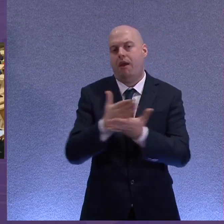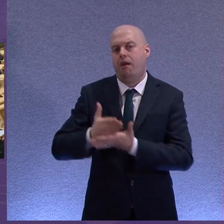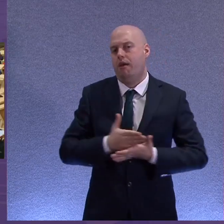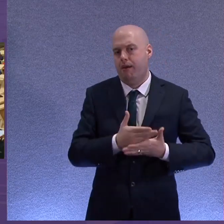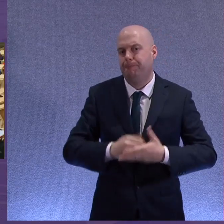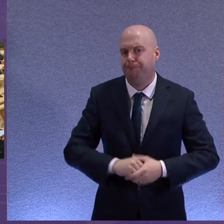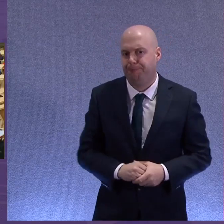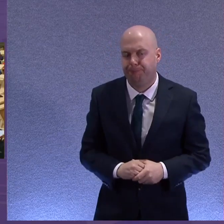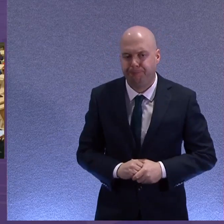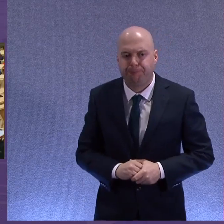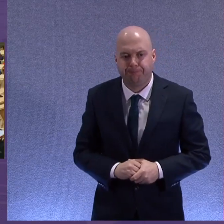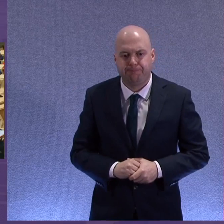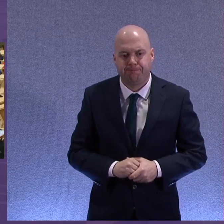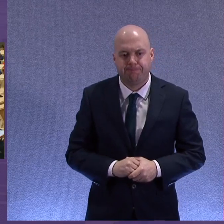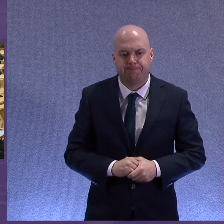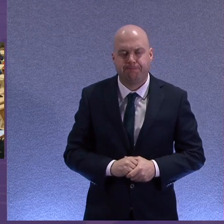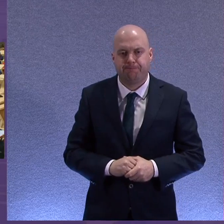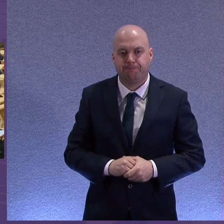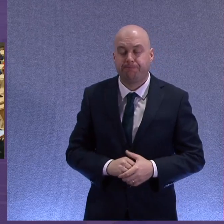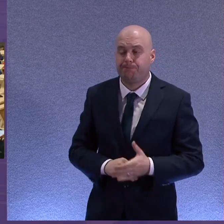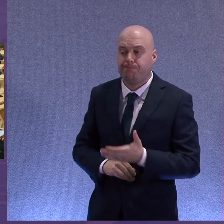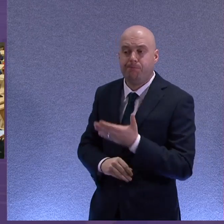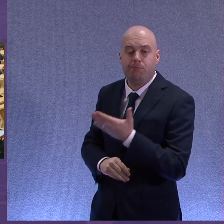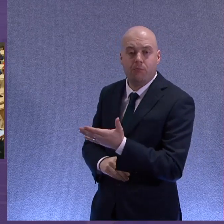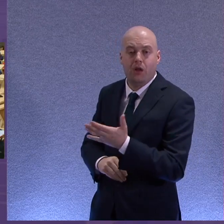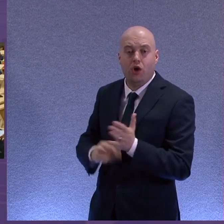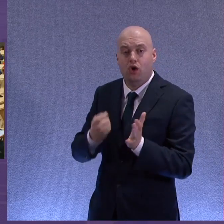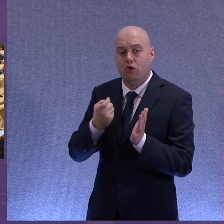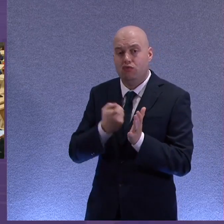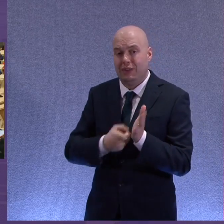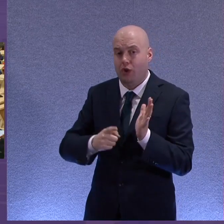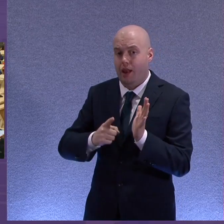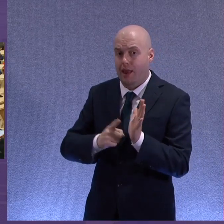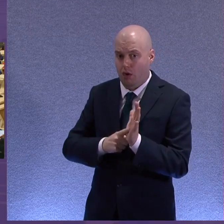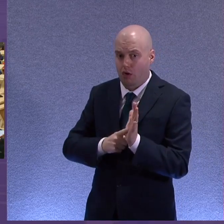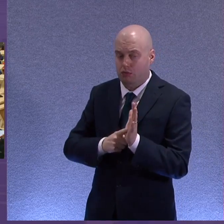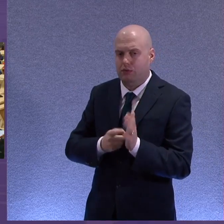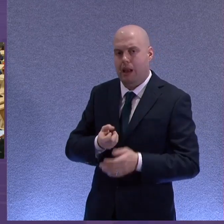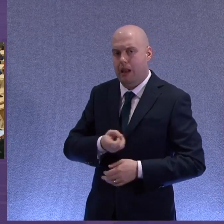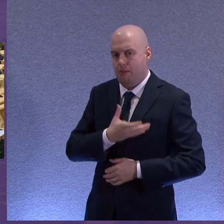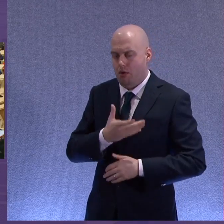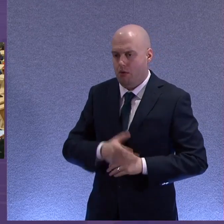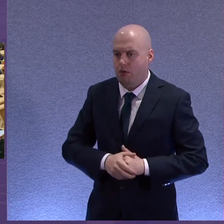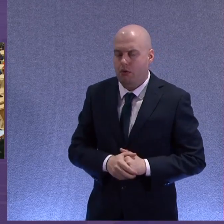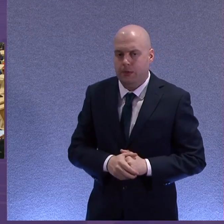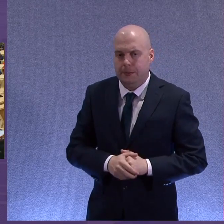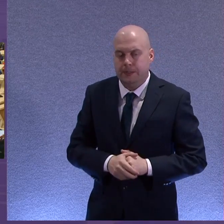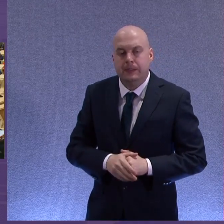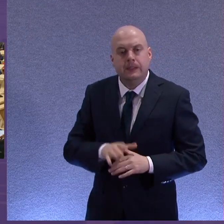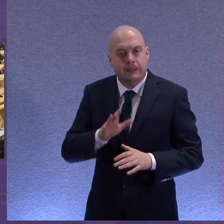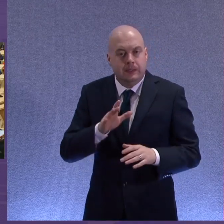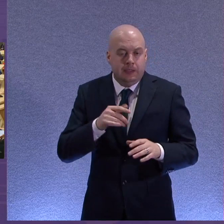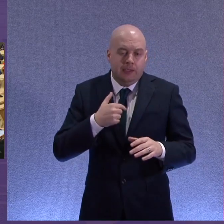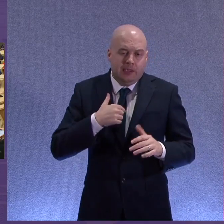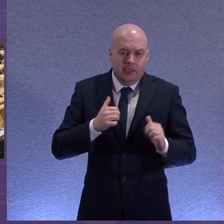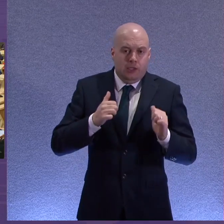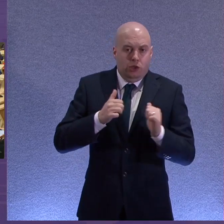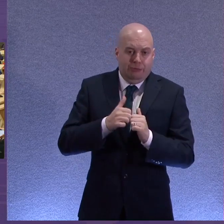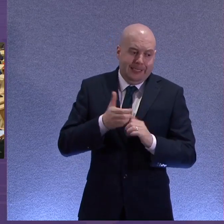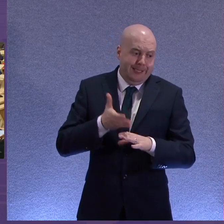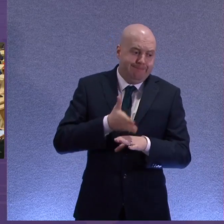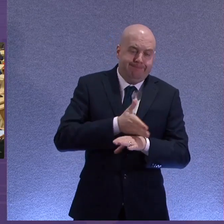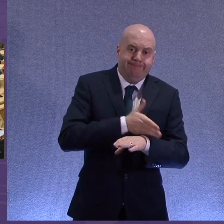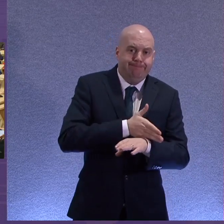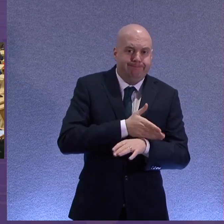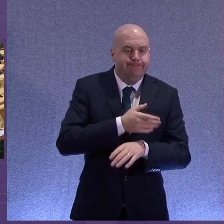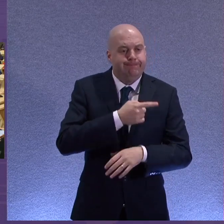Richard Leonard. Thank you, Presiding Officer. And can I express the condolences of these benches to those families who have lost loved ones